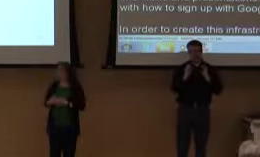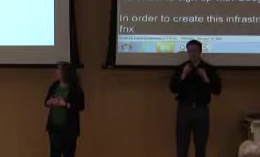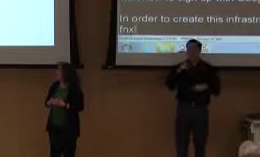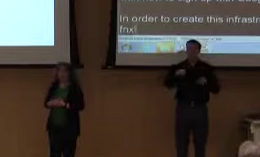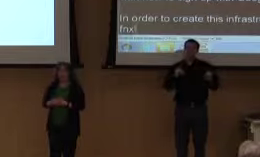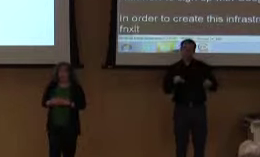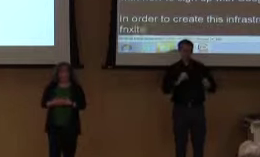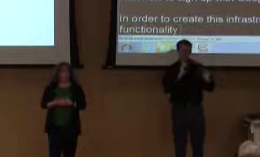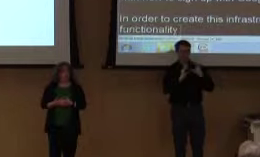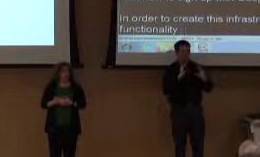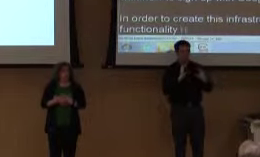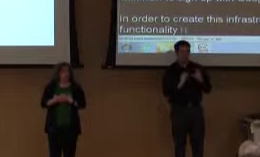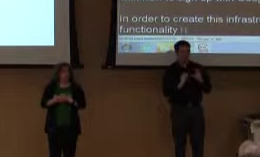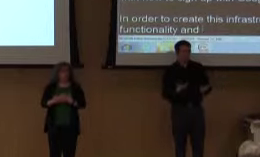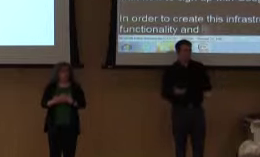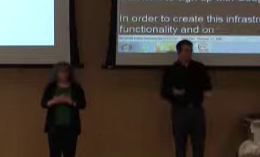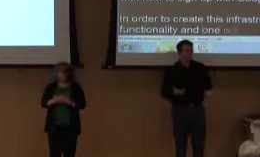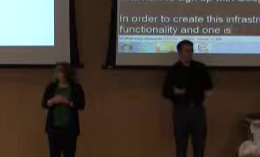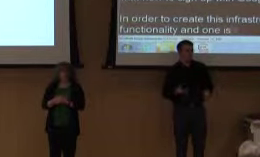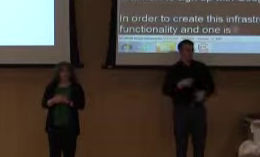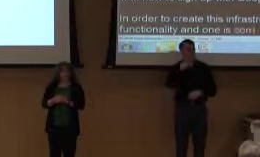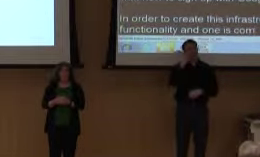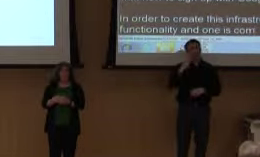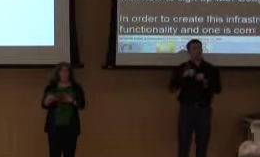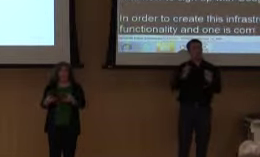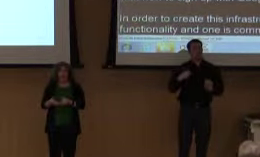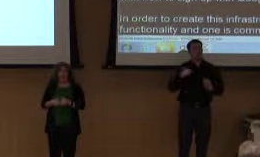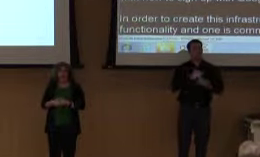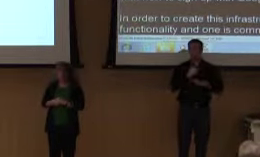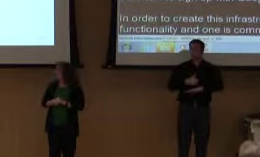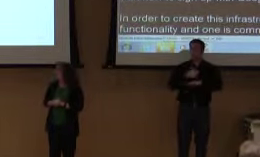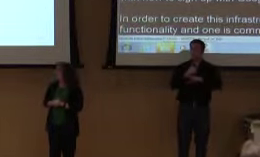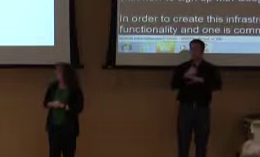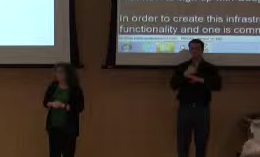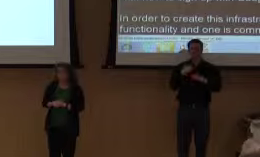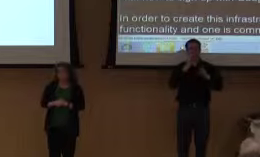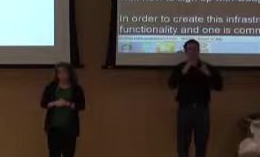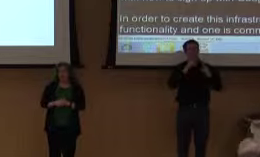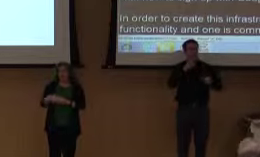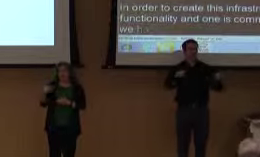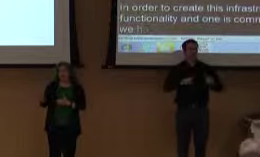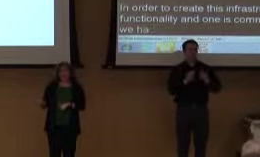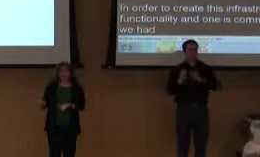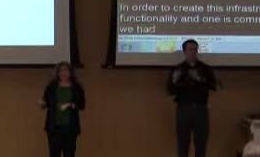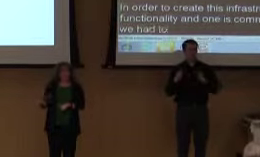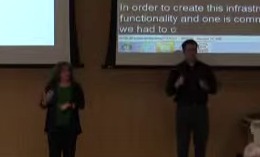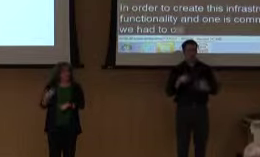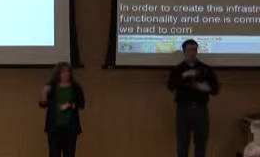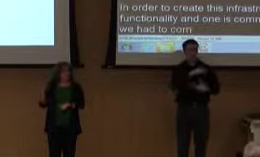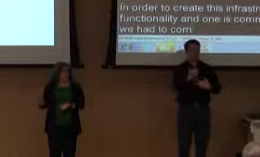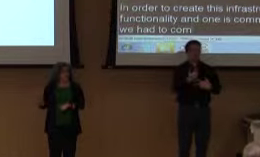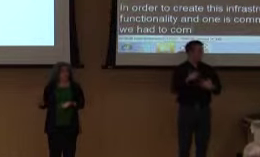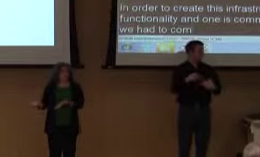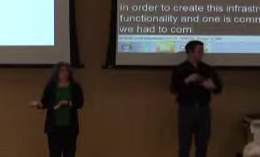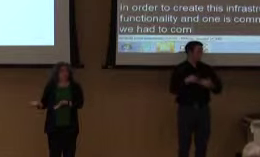able to communicate. And because of the system that we have, we can communicate in a variety of different ways. Dissemination